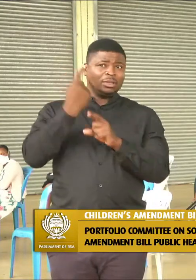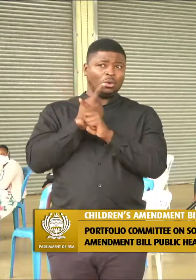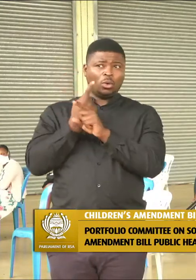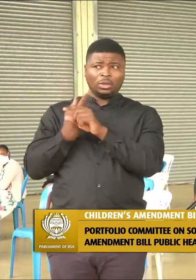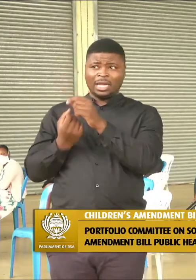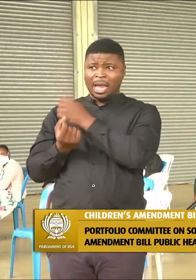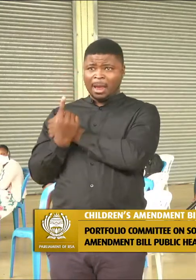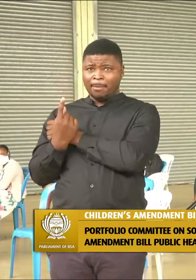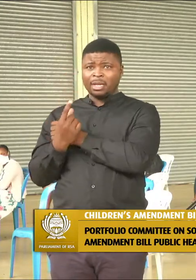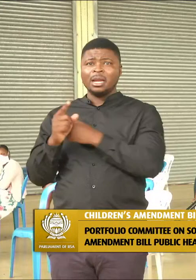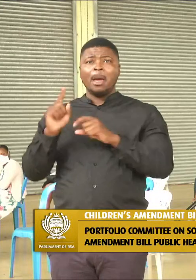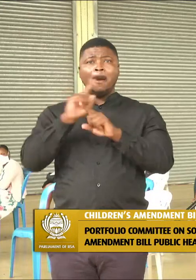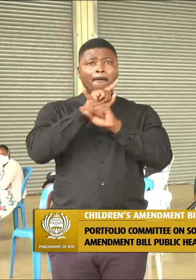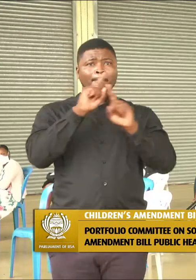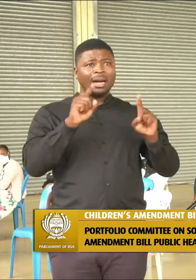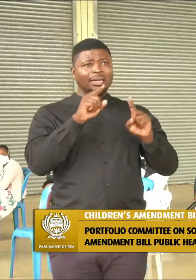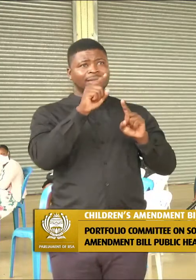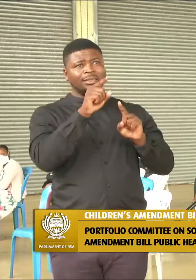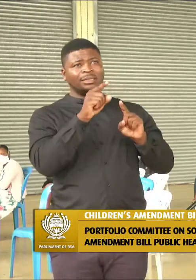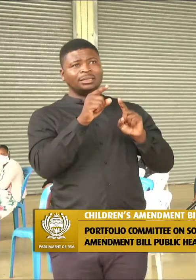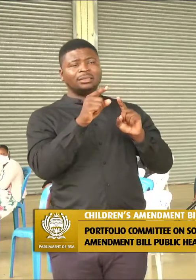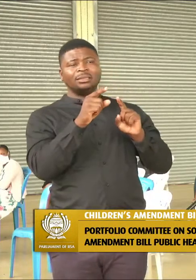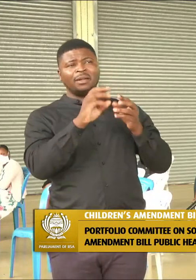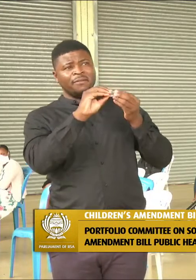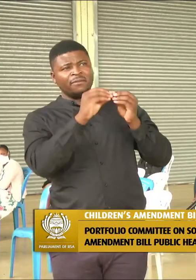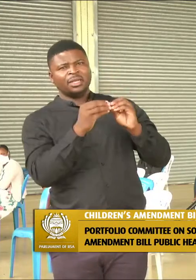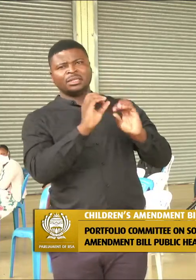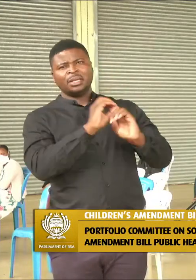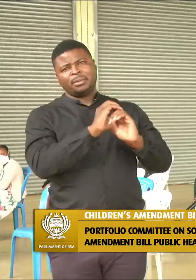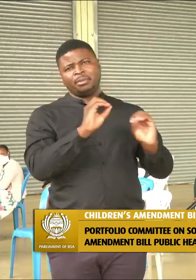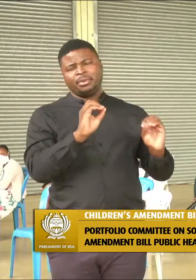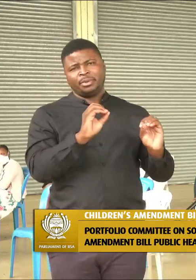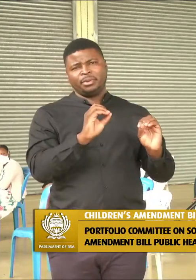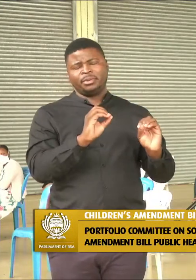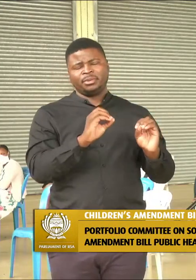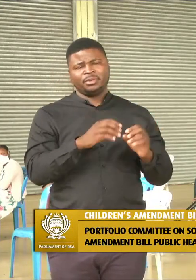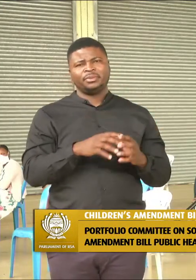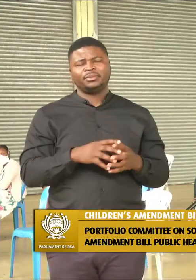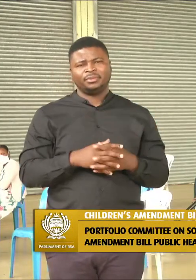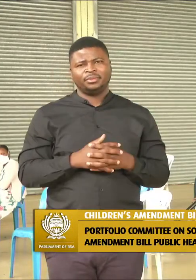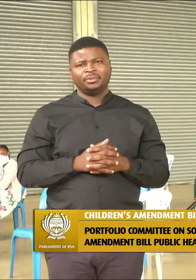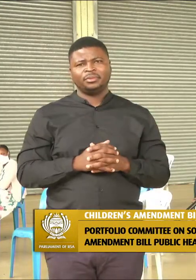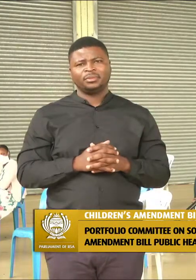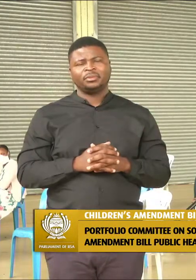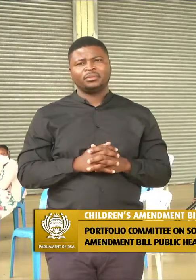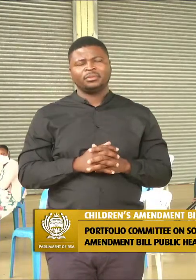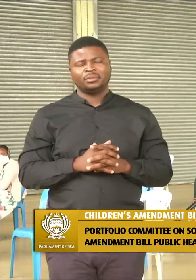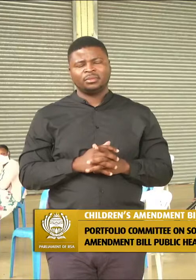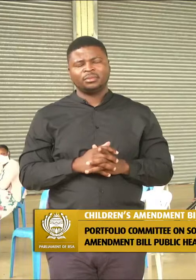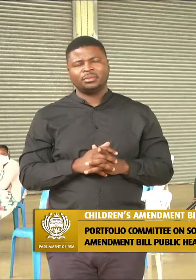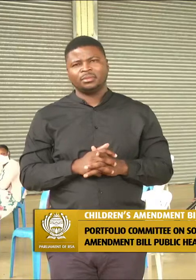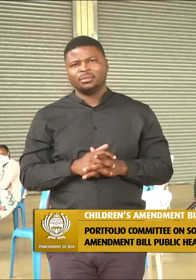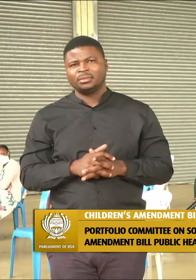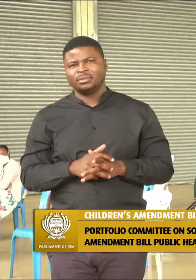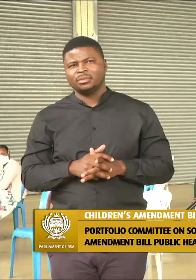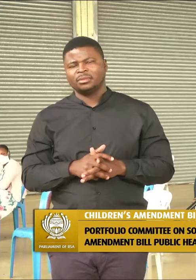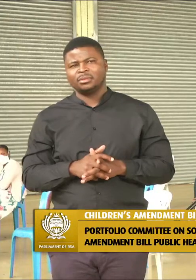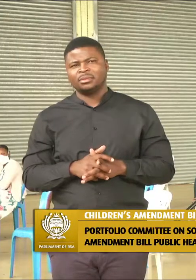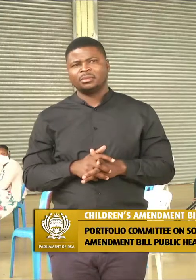are not adequately addressed. Kodwa kubonakala engathi ezinye inkinga esibhekene nazo